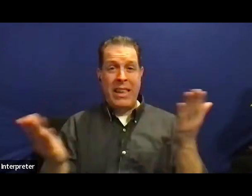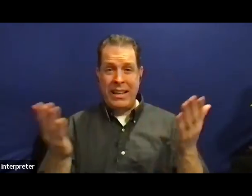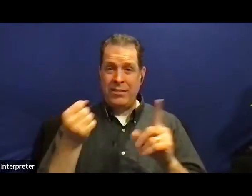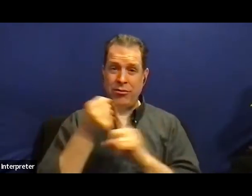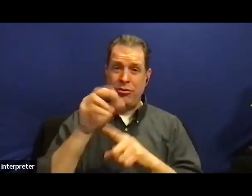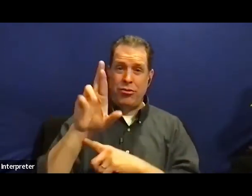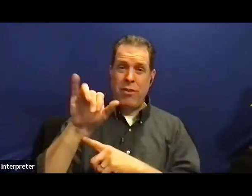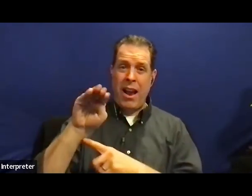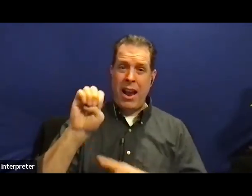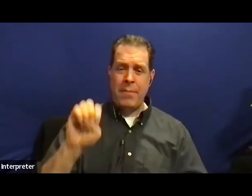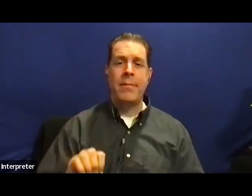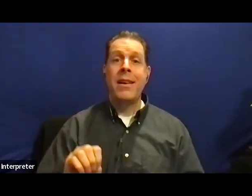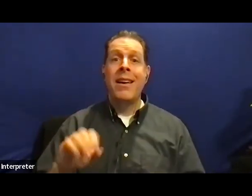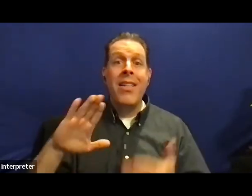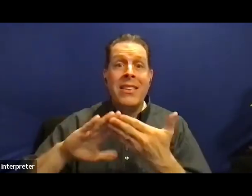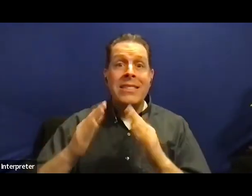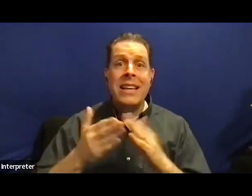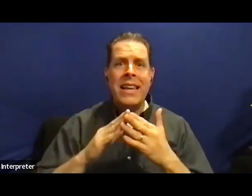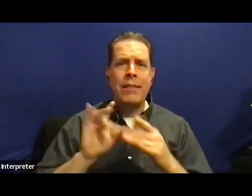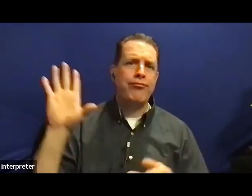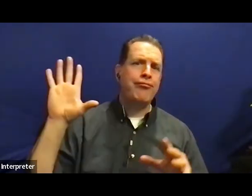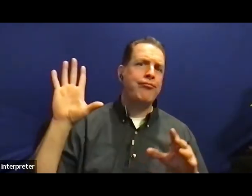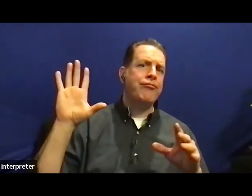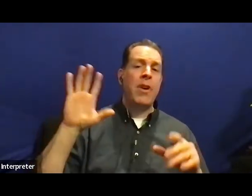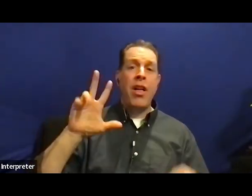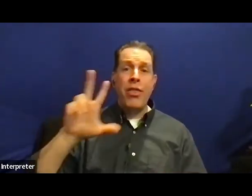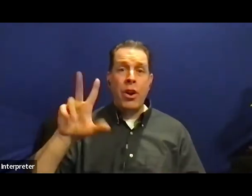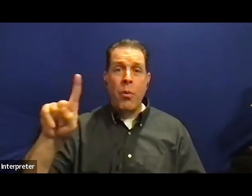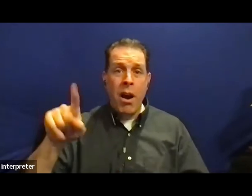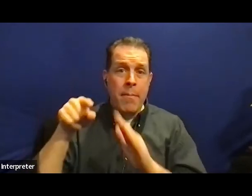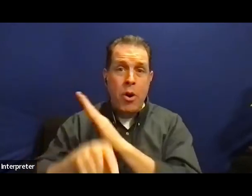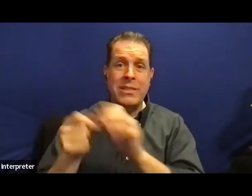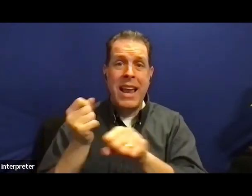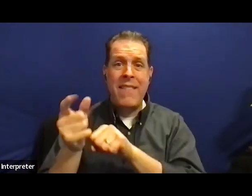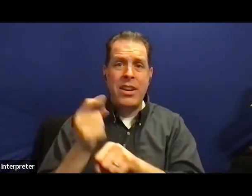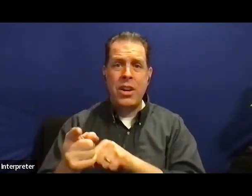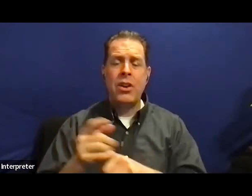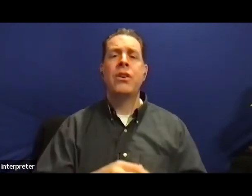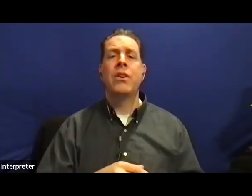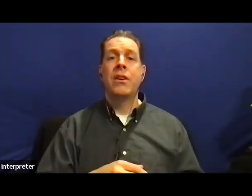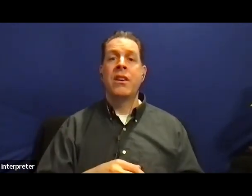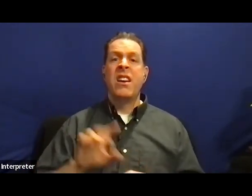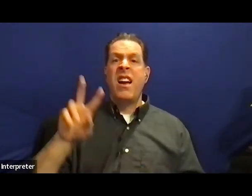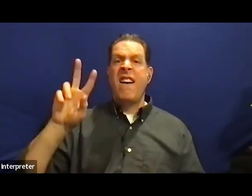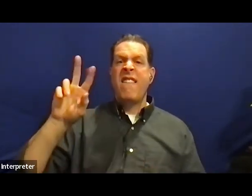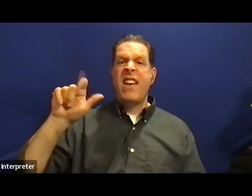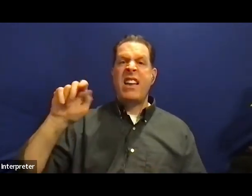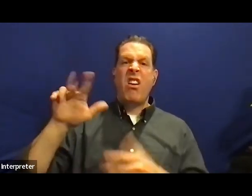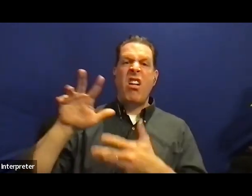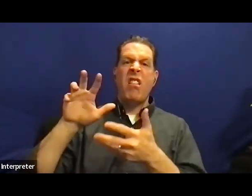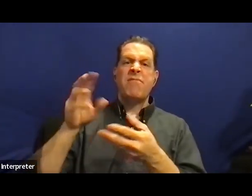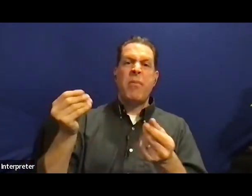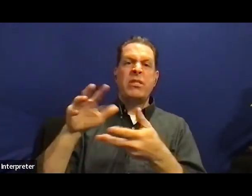crime. Our city was shaken by 31 homicides each year. Vandalism and property destruction were